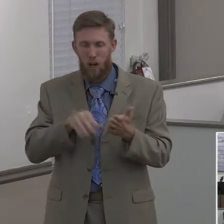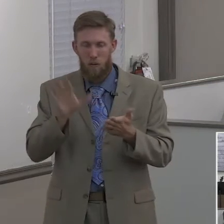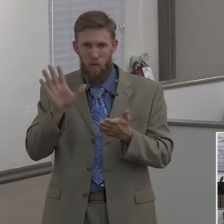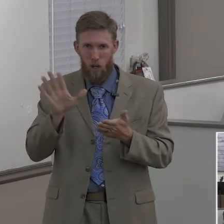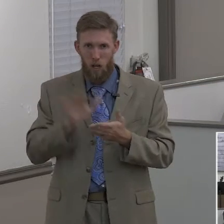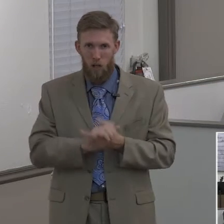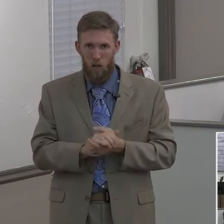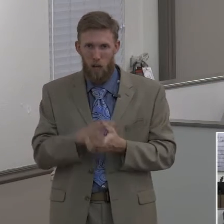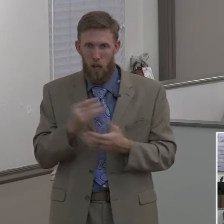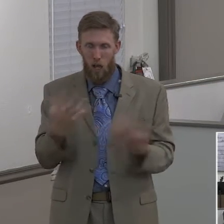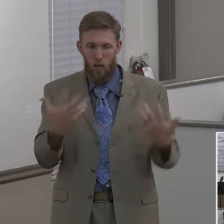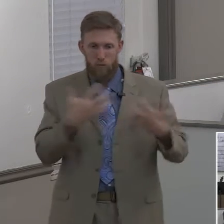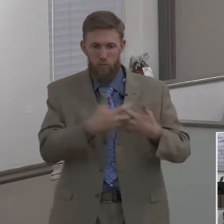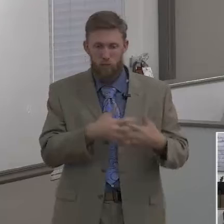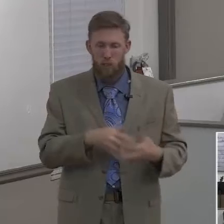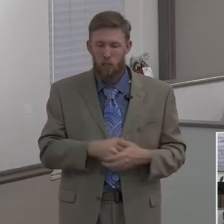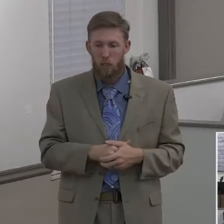Peter